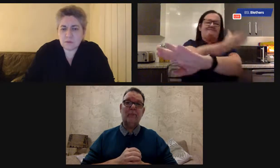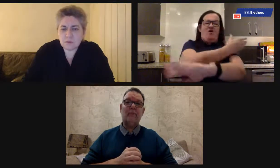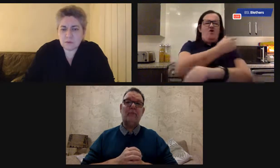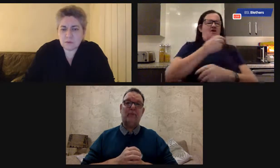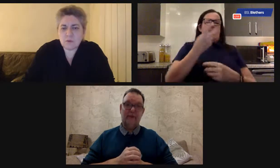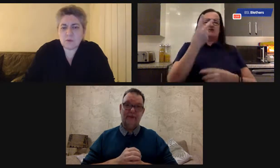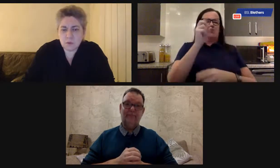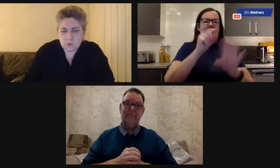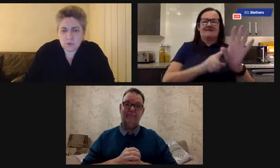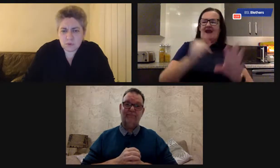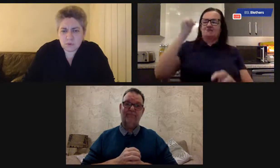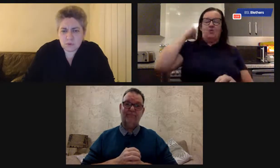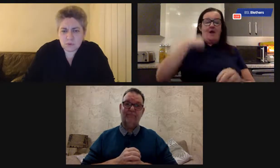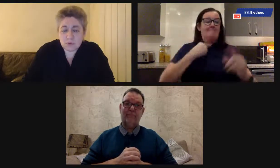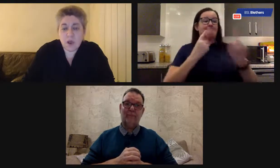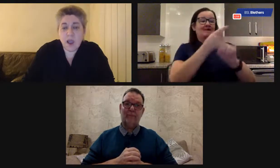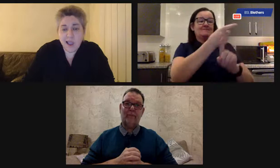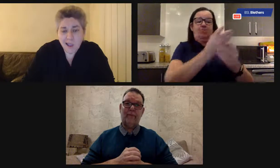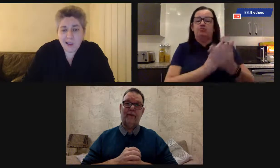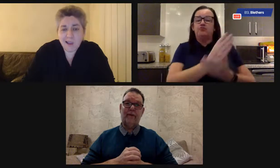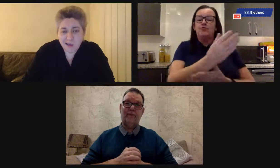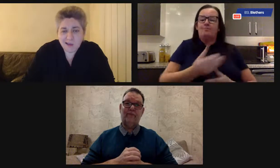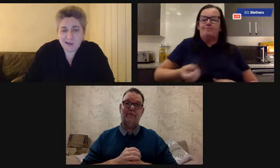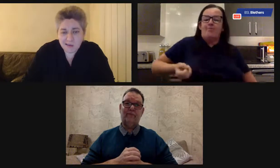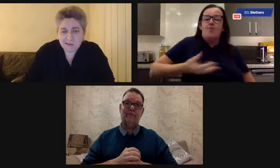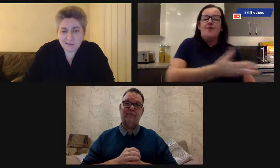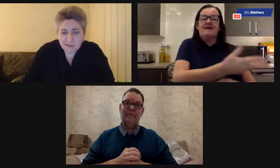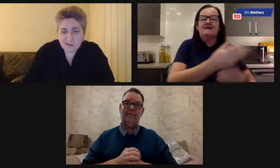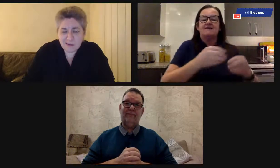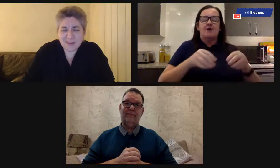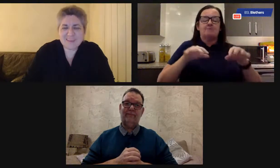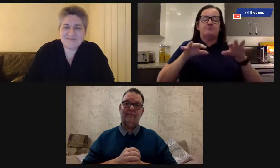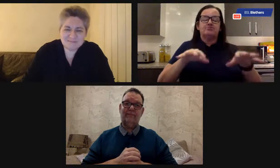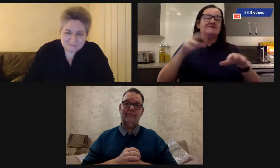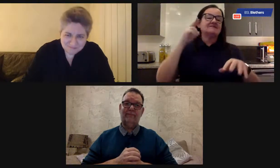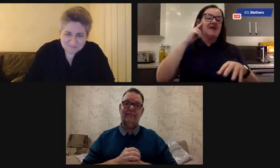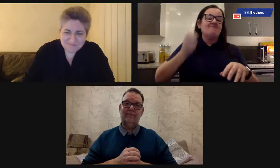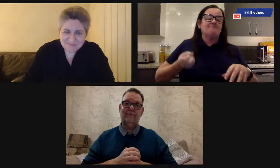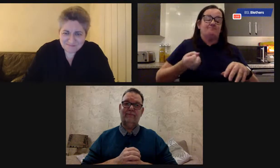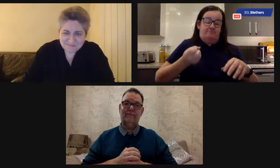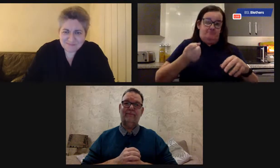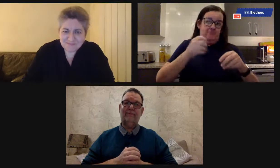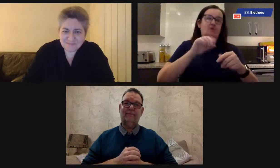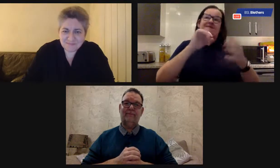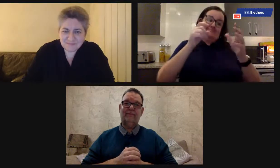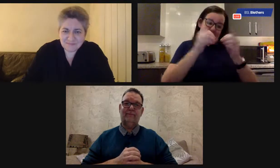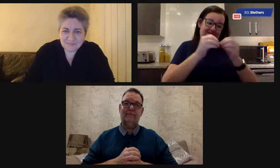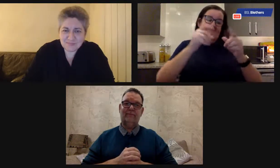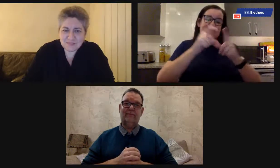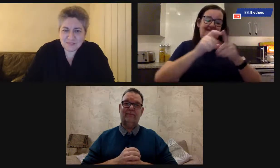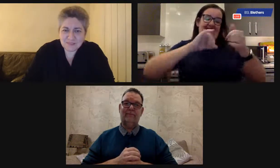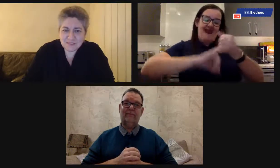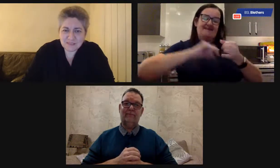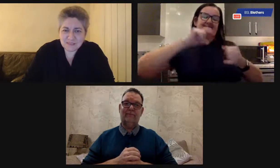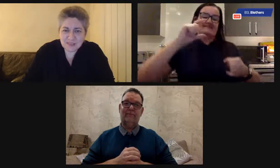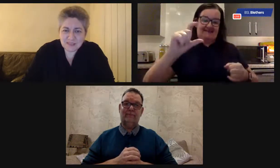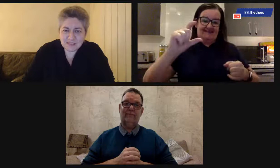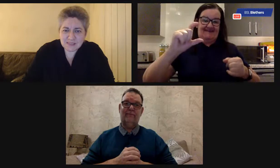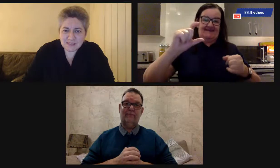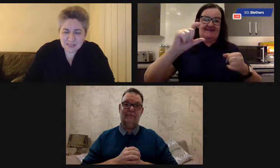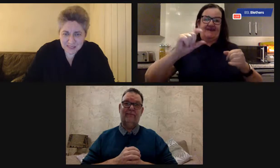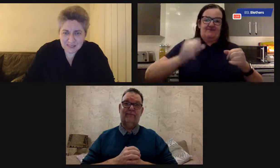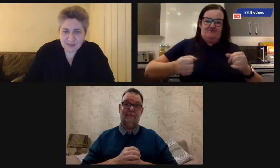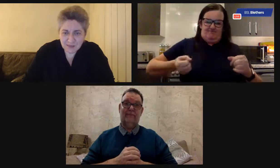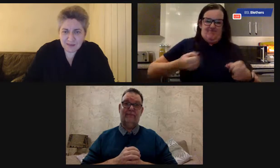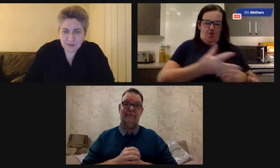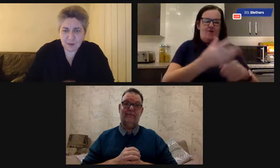Deaf 50 UK plus. No, it wasn't through that. It was actually through bowling, lawn bowling.